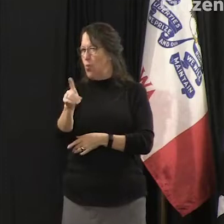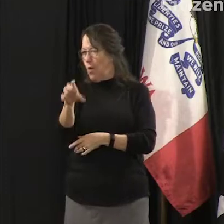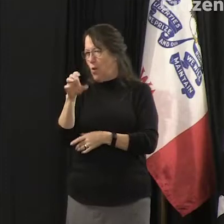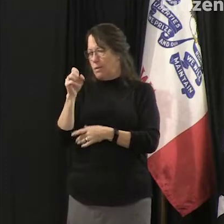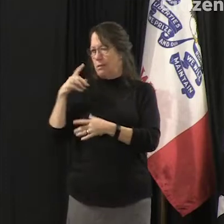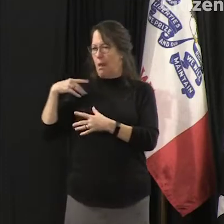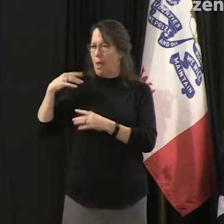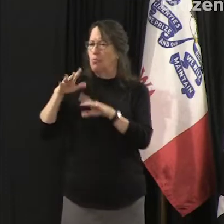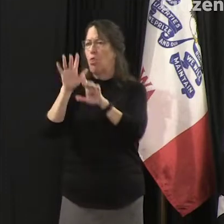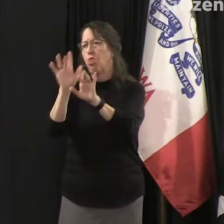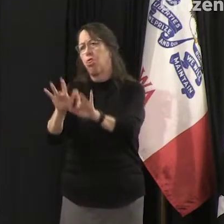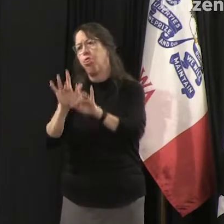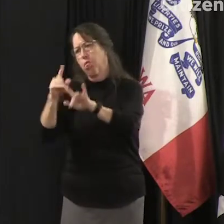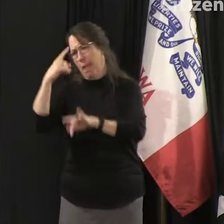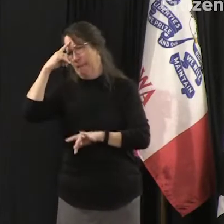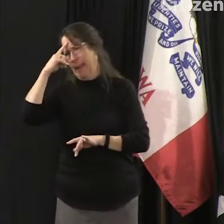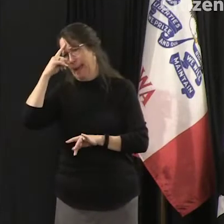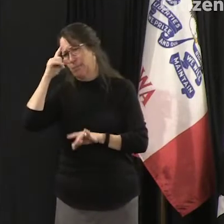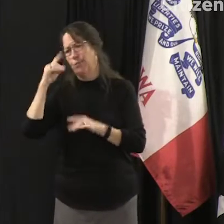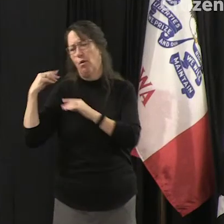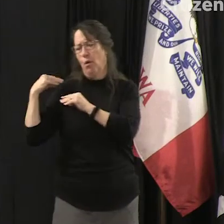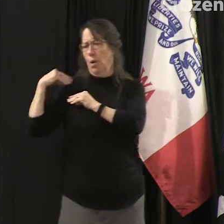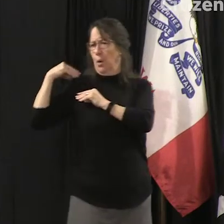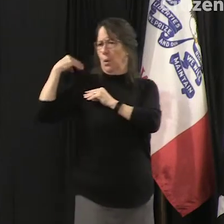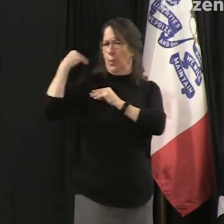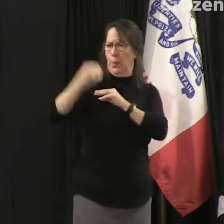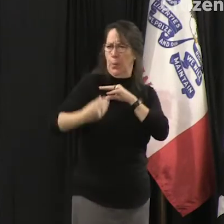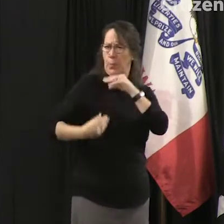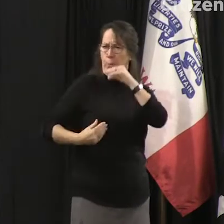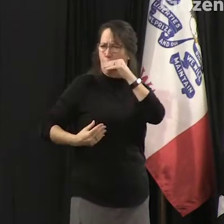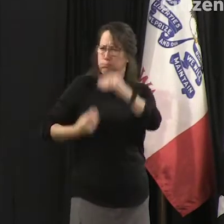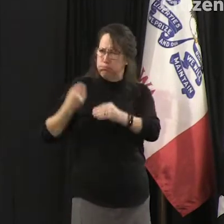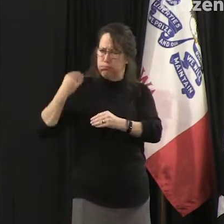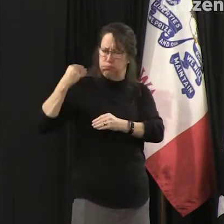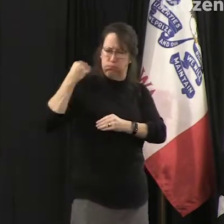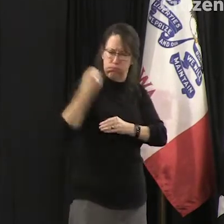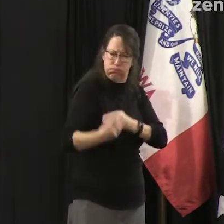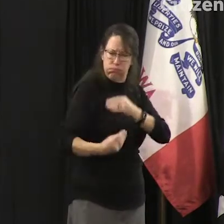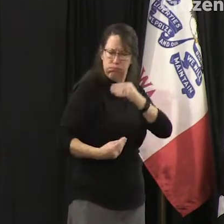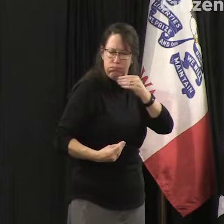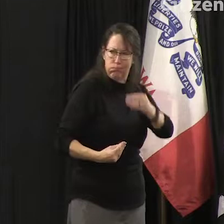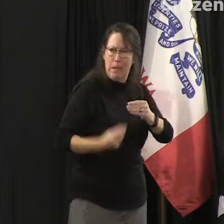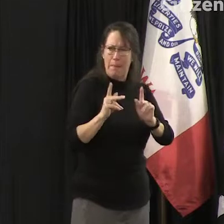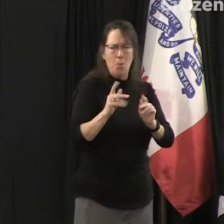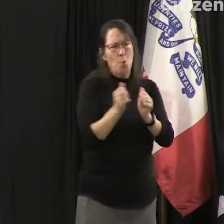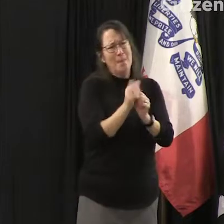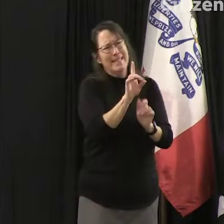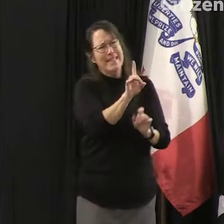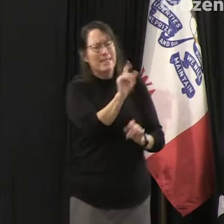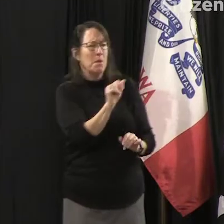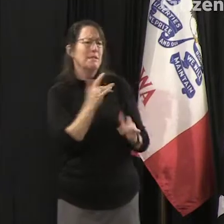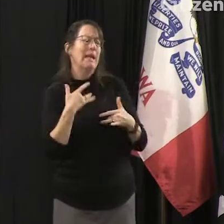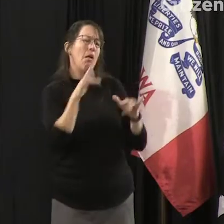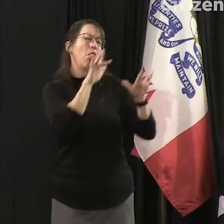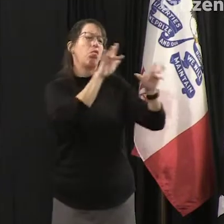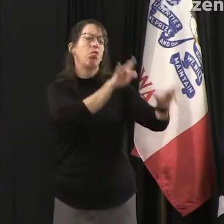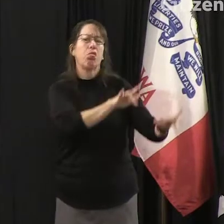sympathetic mindset passed down from generation to generation against persons with